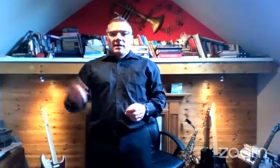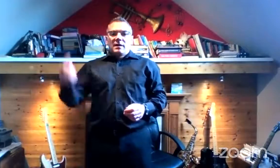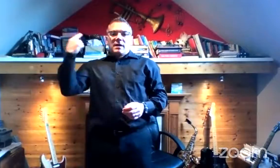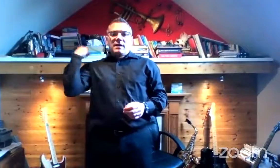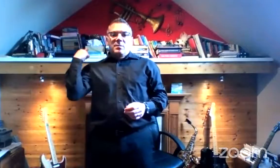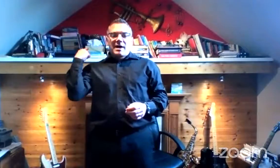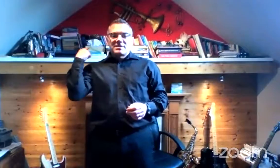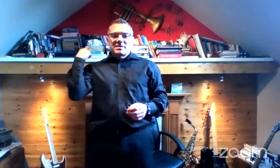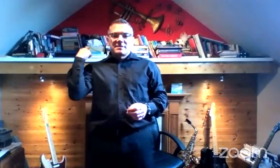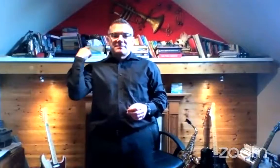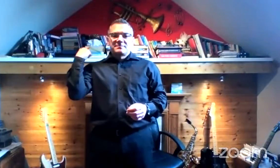In the past,